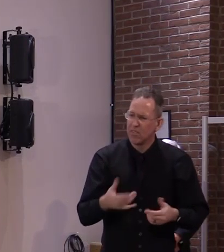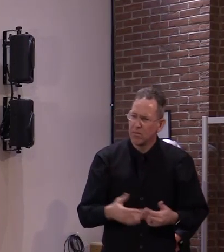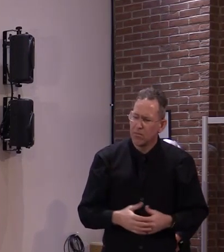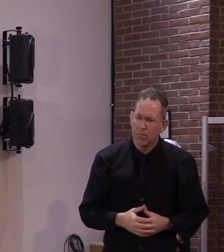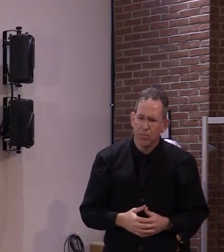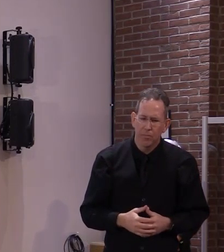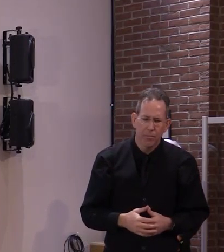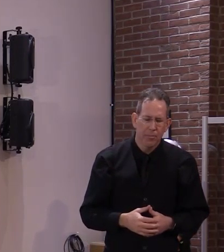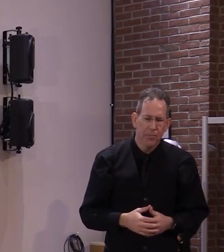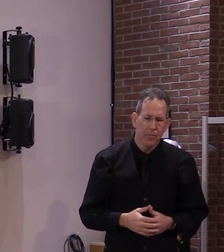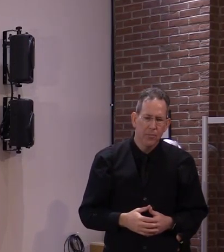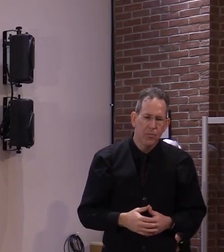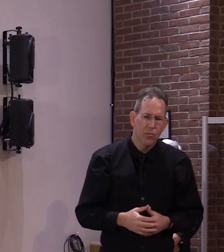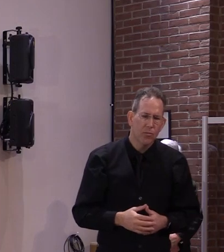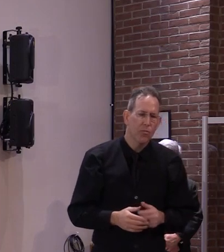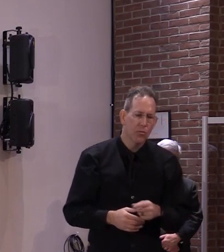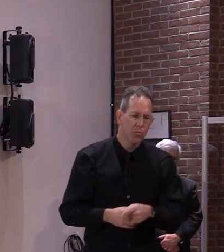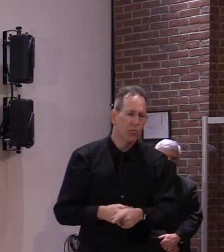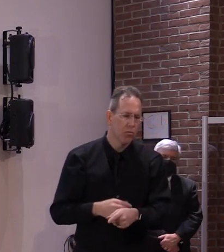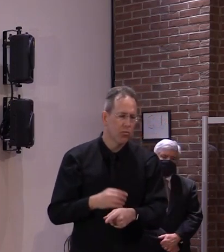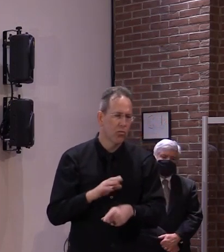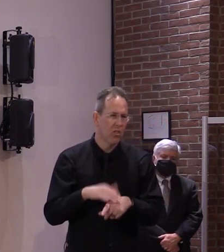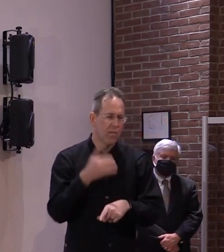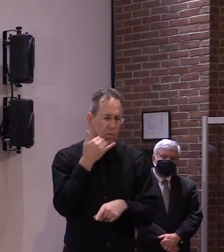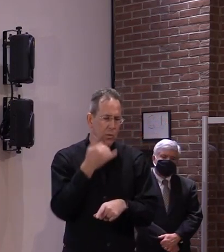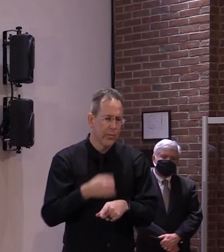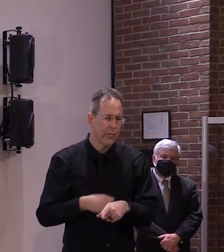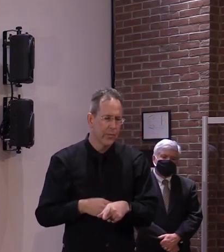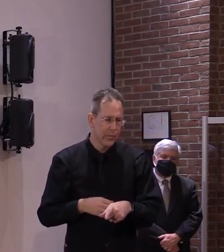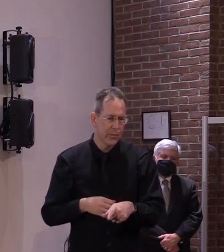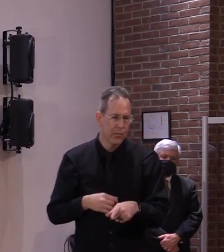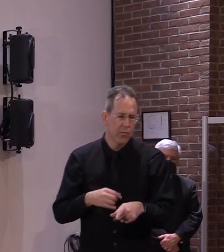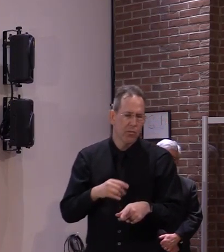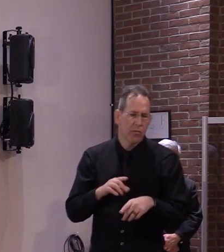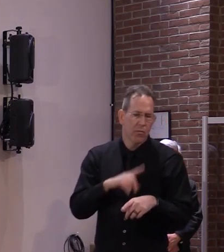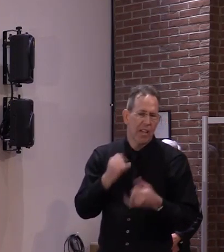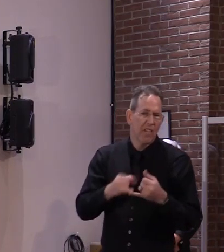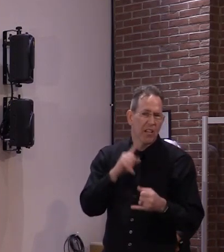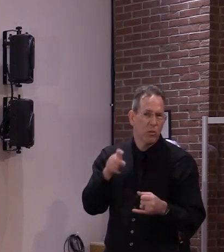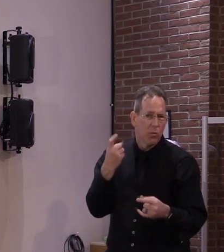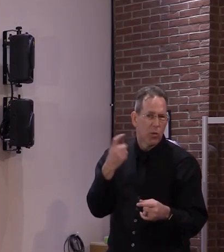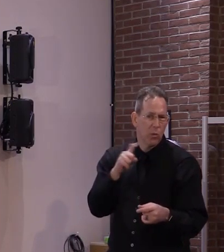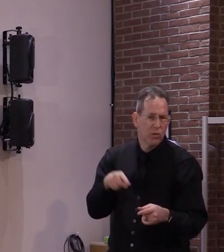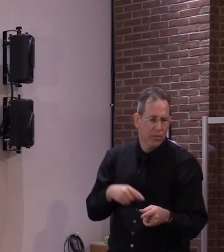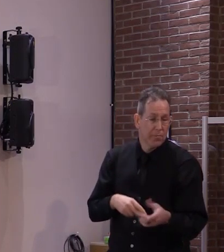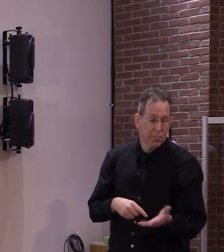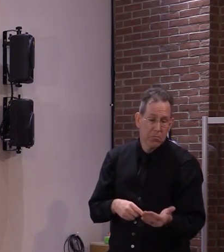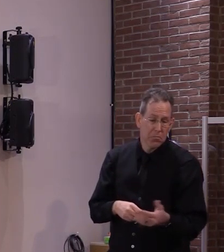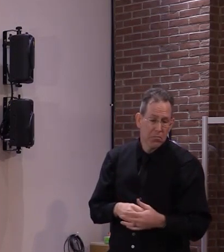I guess finally then, but do you agree that a change to our current system needs to be made?